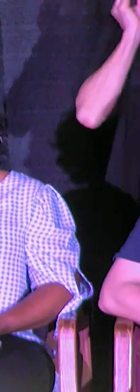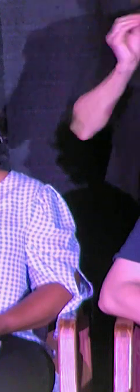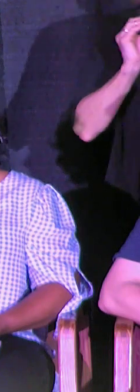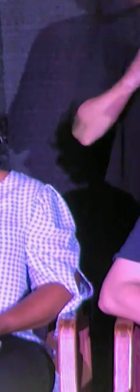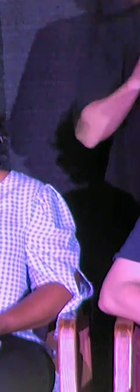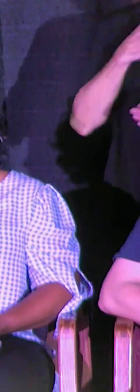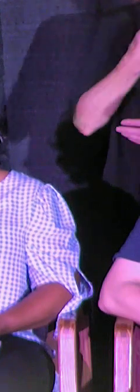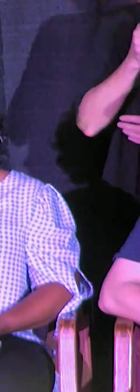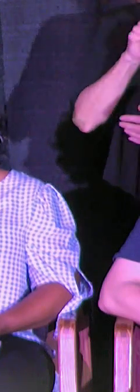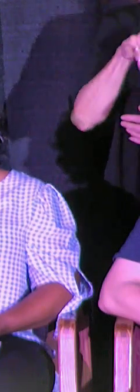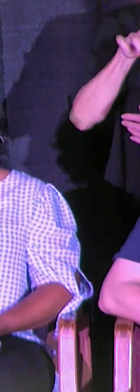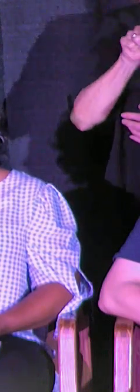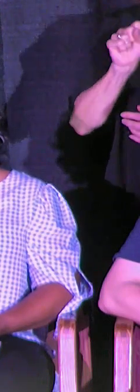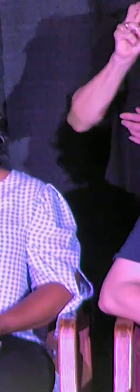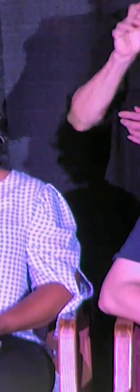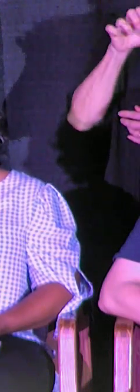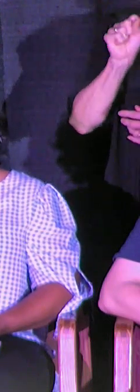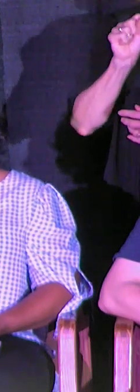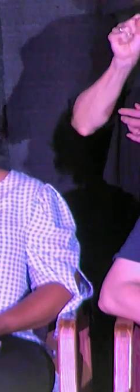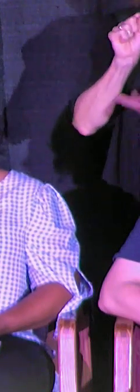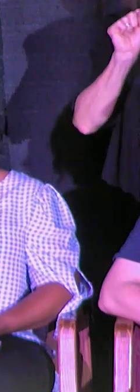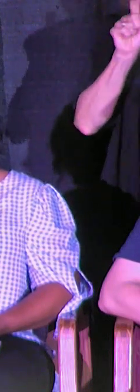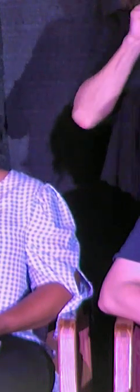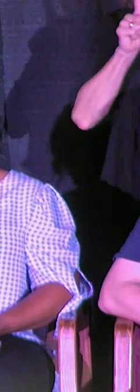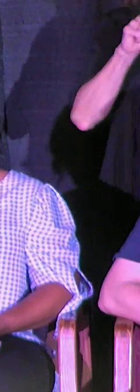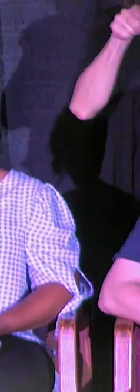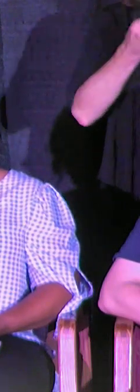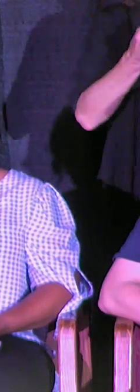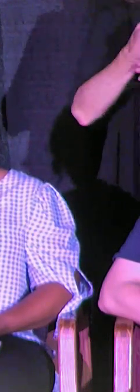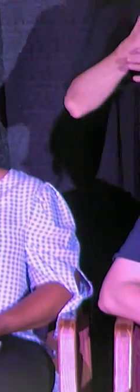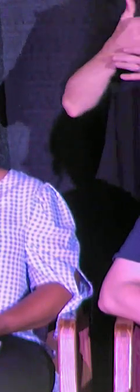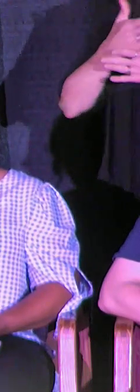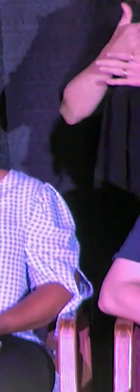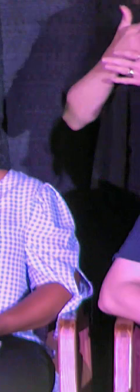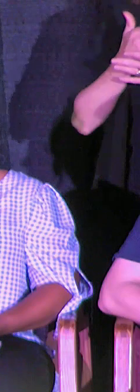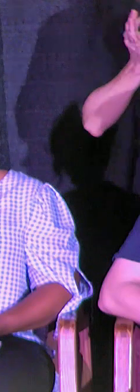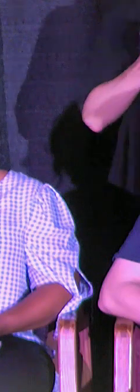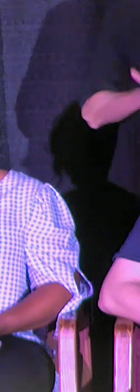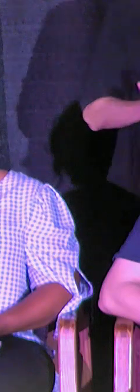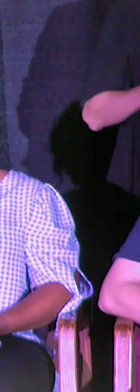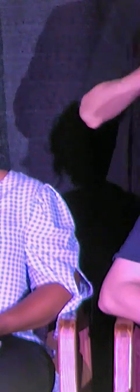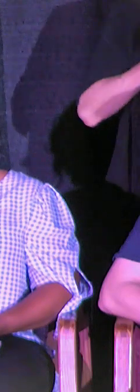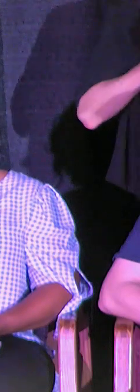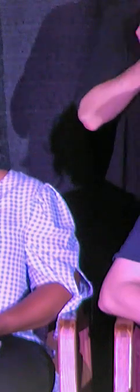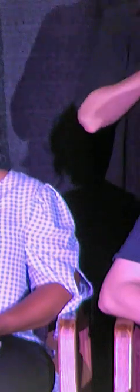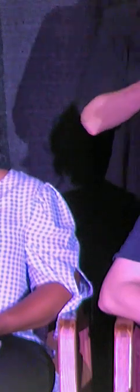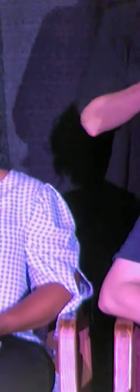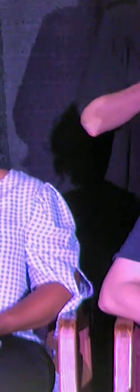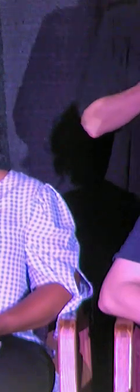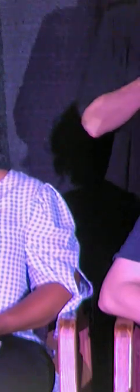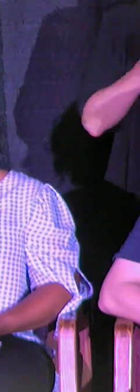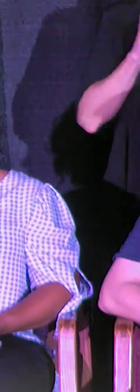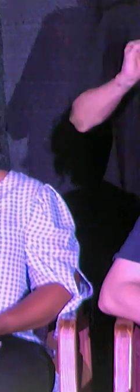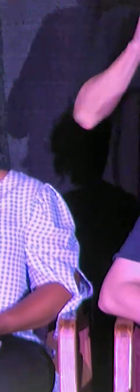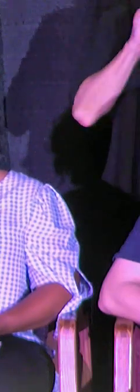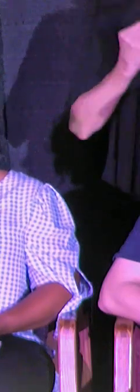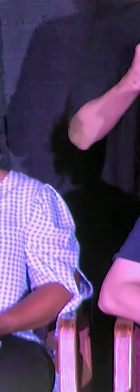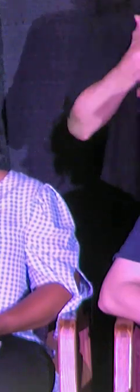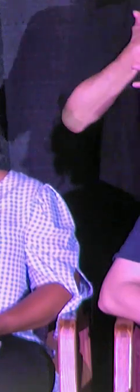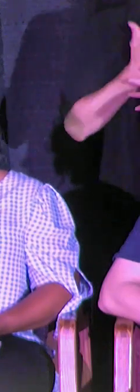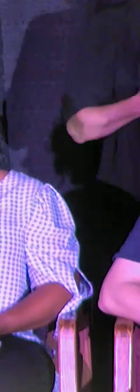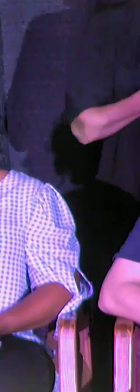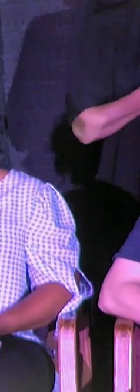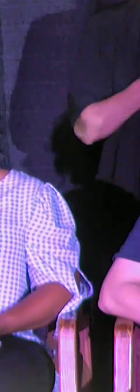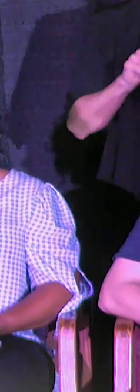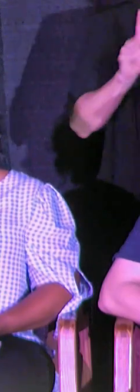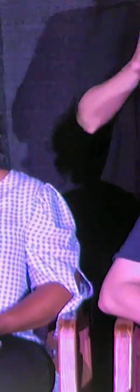simple words sharing with people are often so inspiring. And someone shared that directly back with me that they never